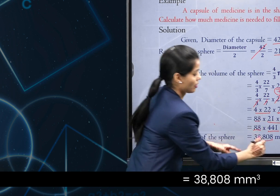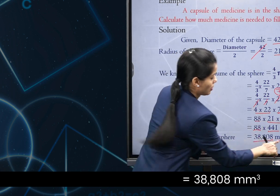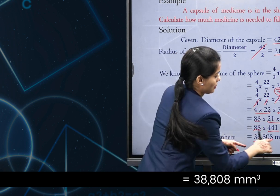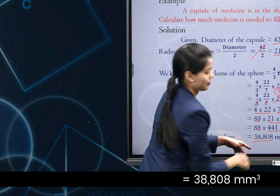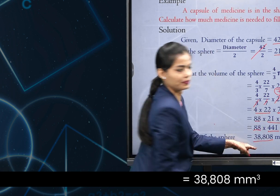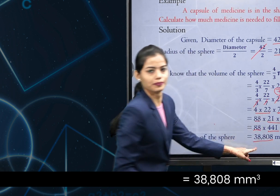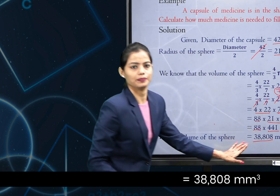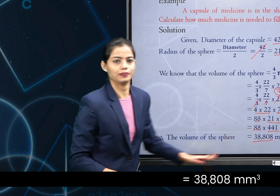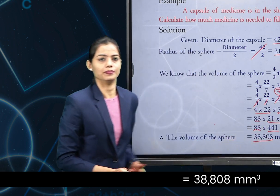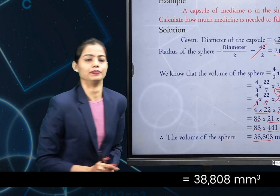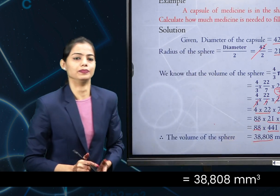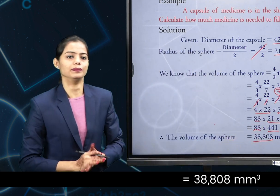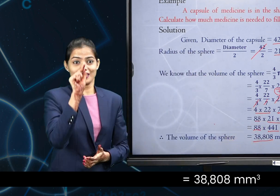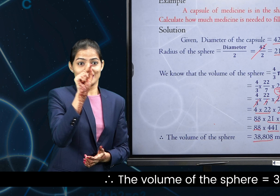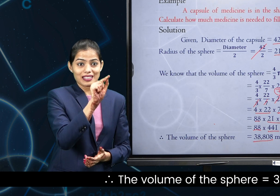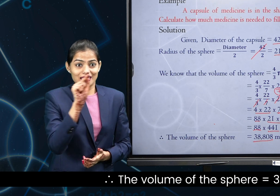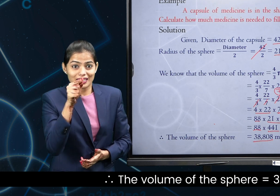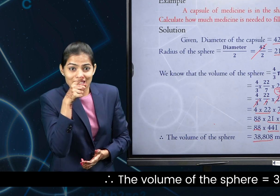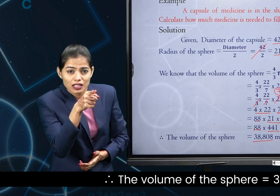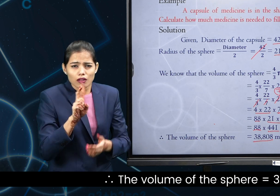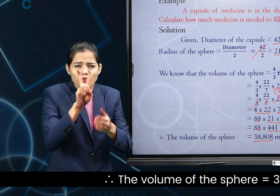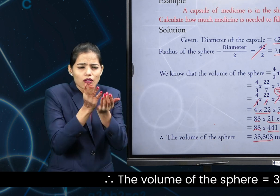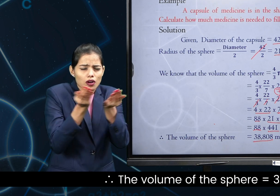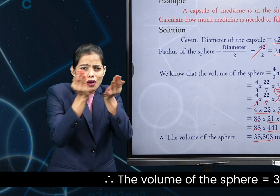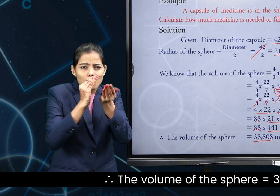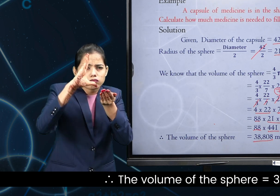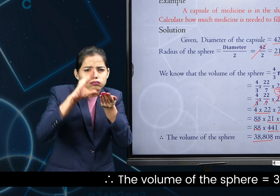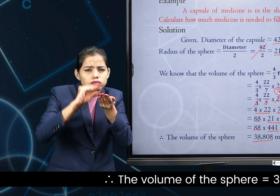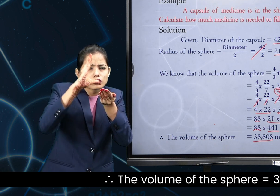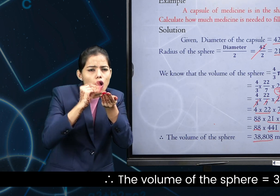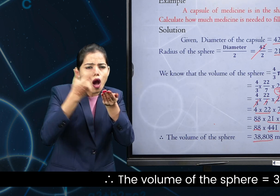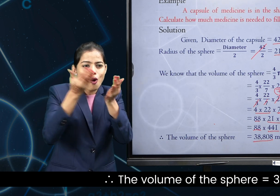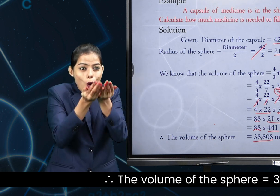38,808 millimeter cube. Therefore, the volume of the sphere is equal to